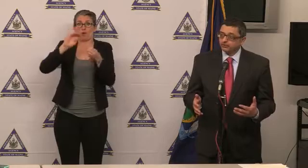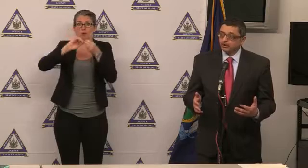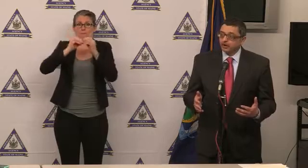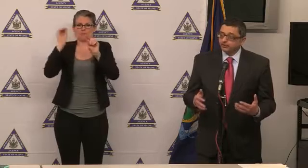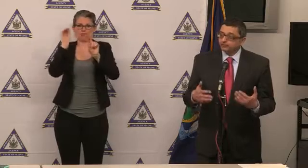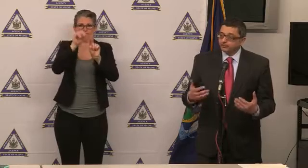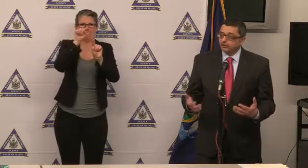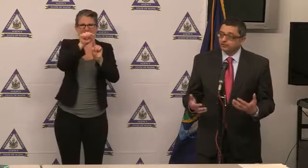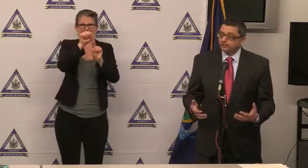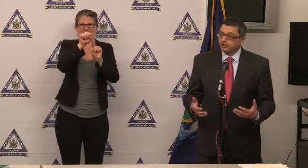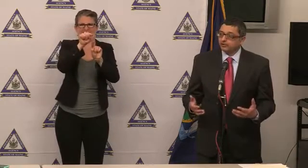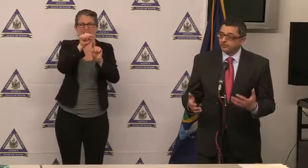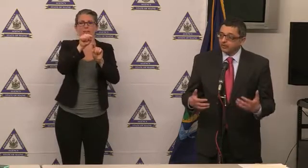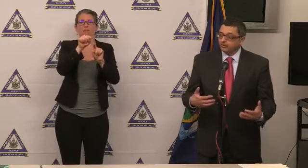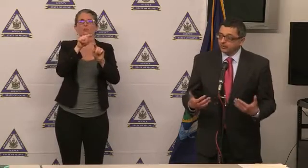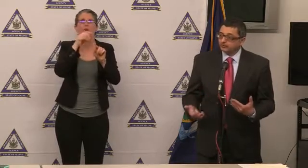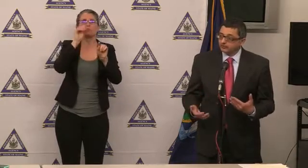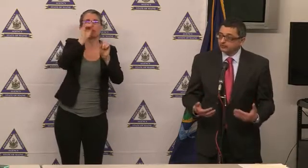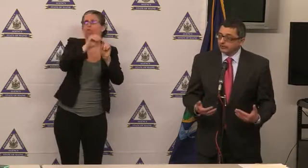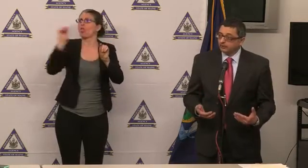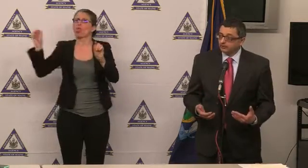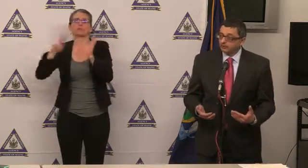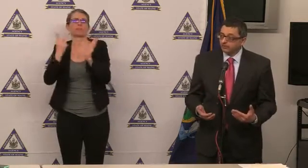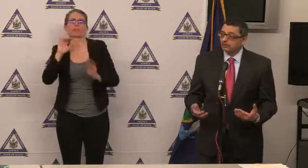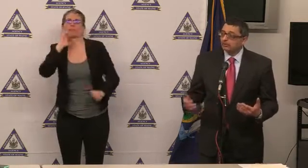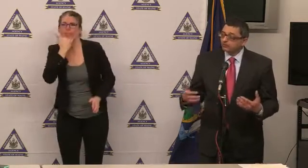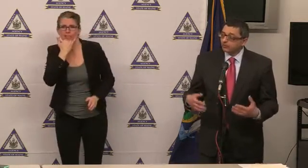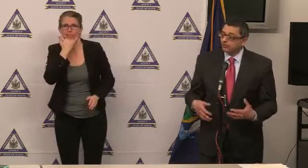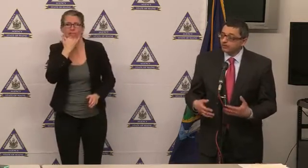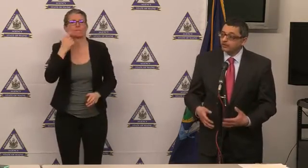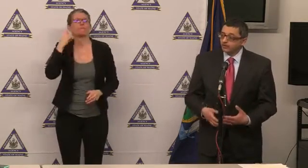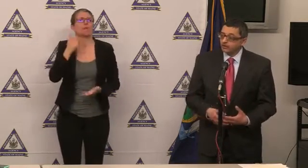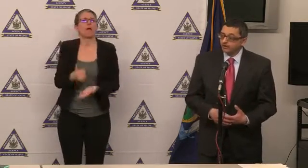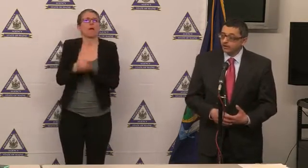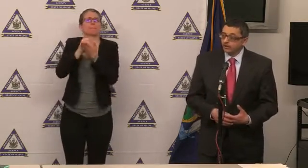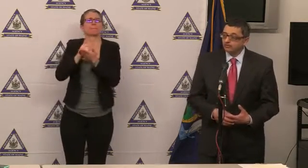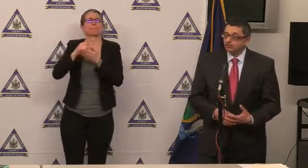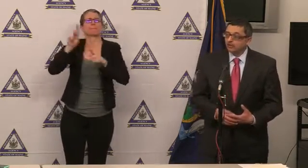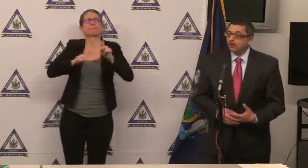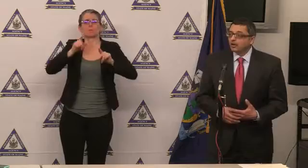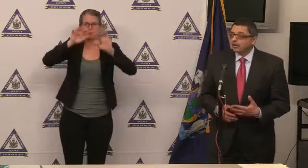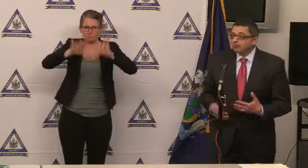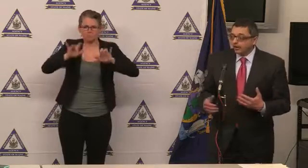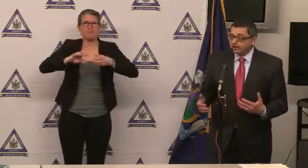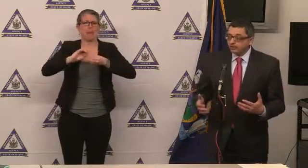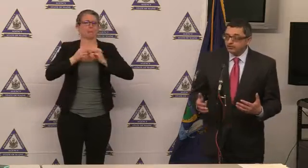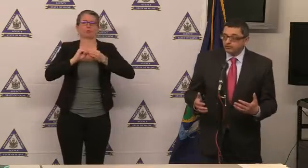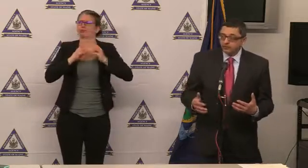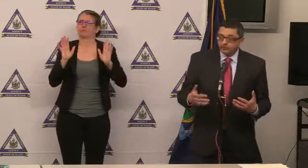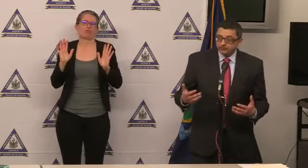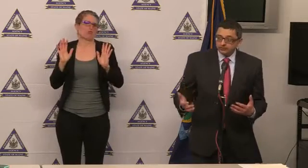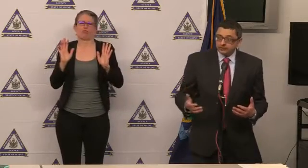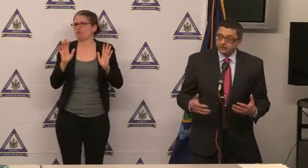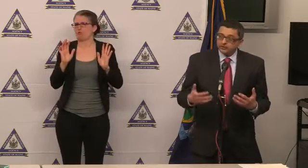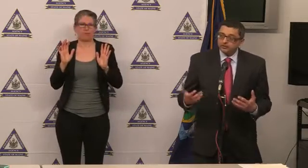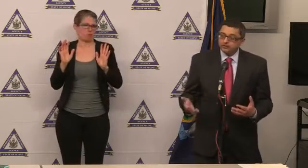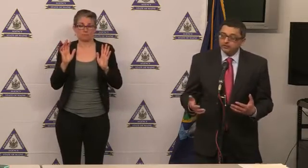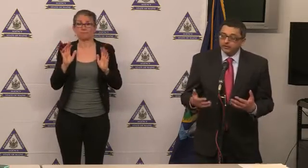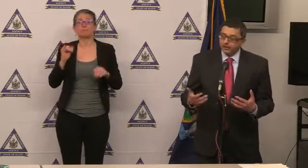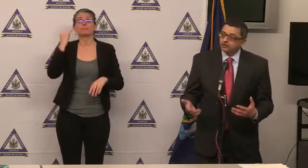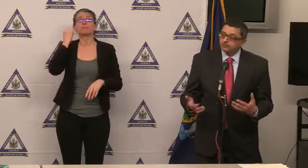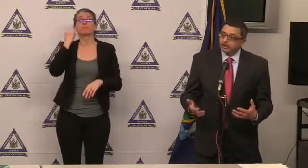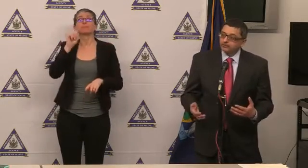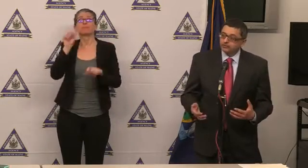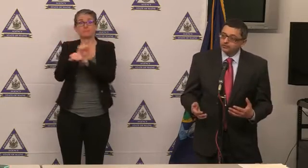measures are still undertaken by the relevant state health department for where they currently are. But the question or the concern